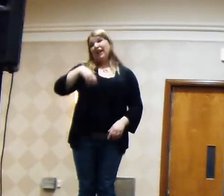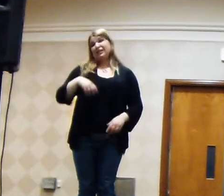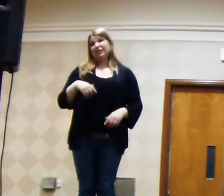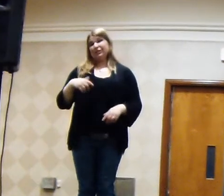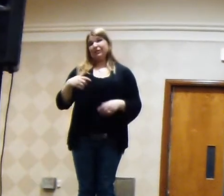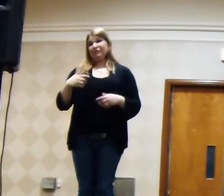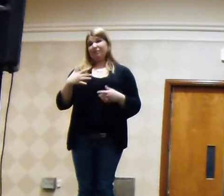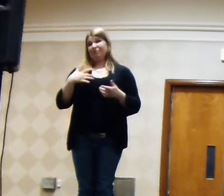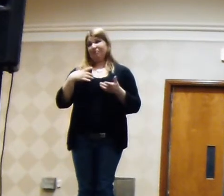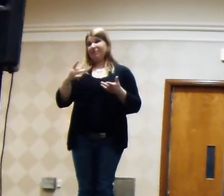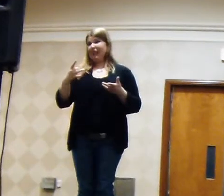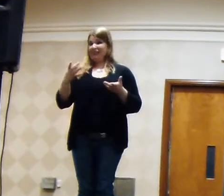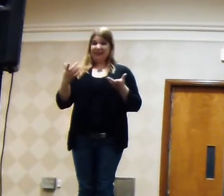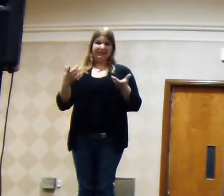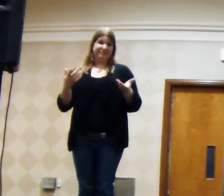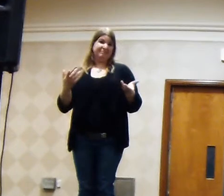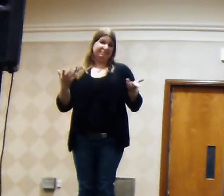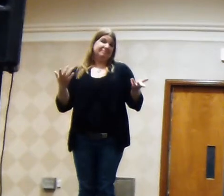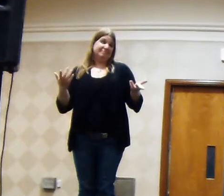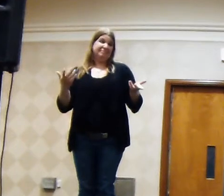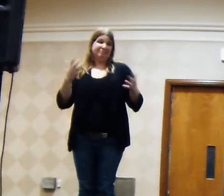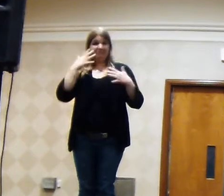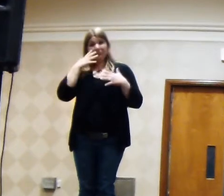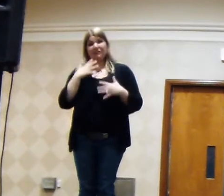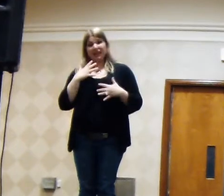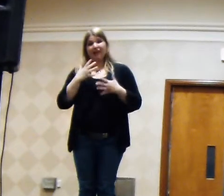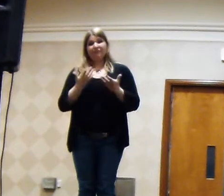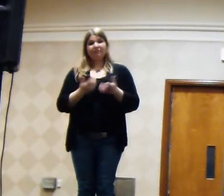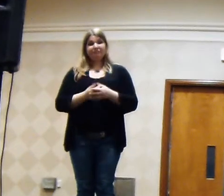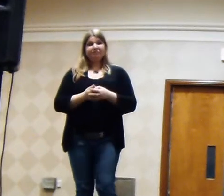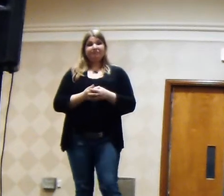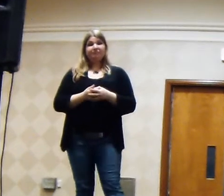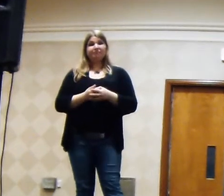love Hal Ashby. I love being there. I'm really sad I never got to work with him.